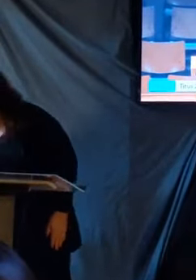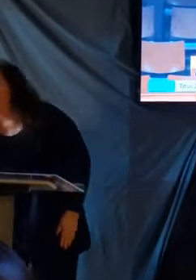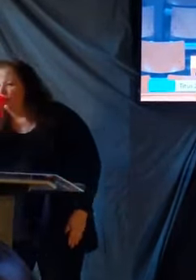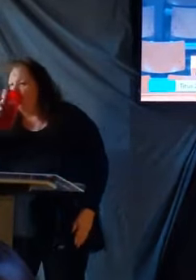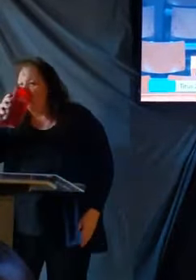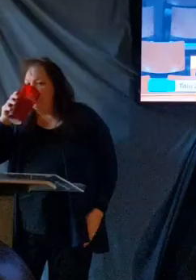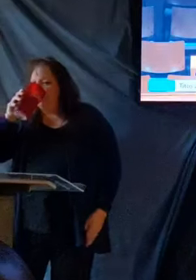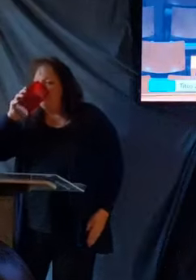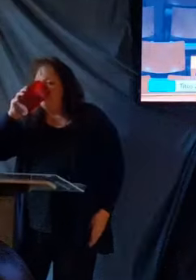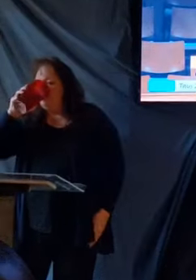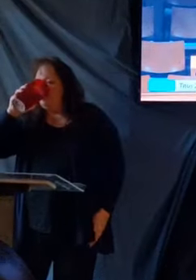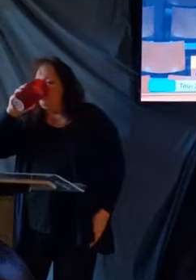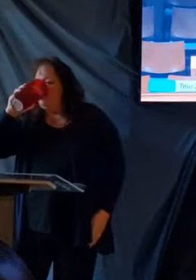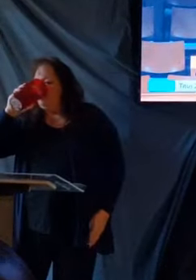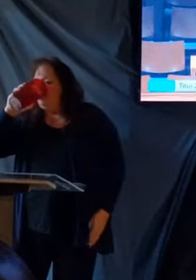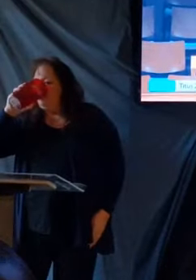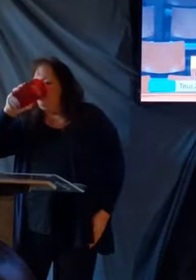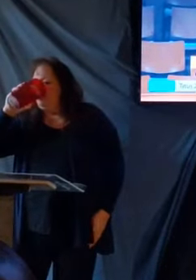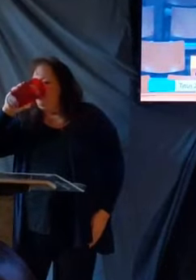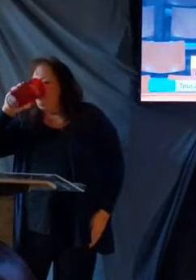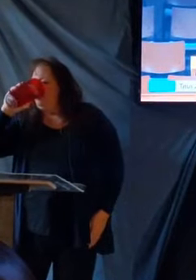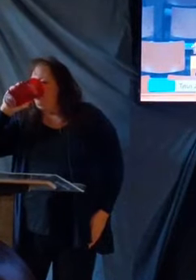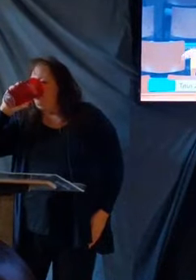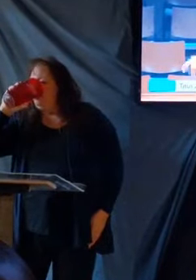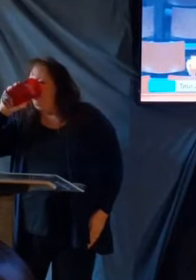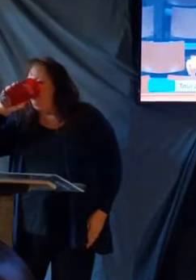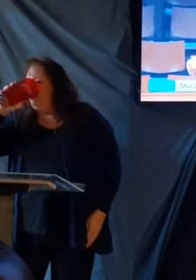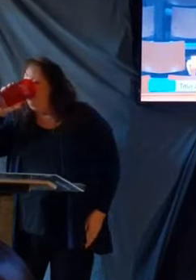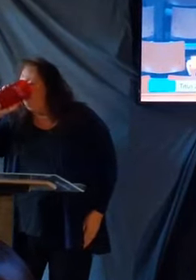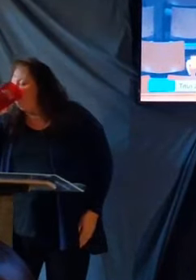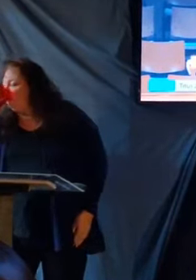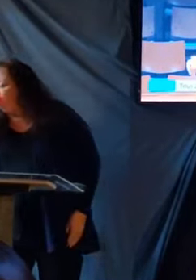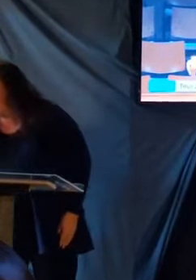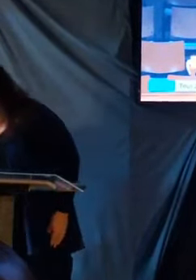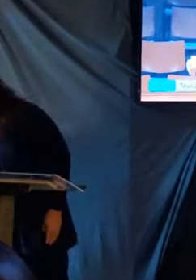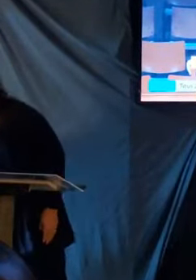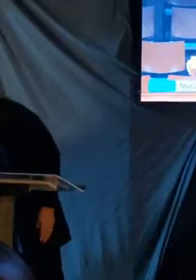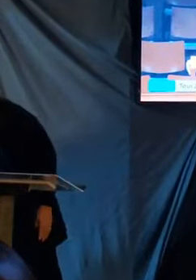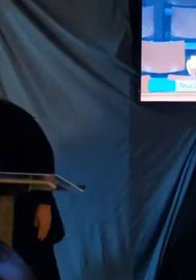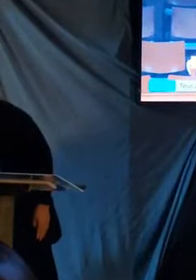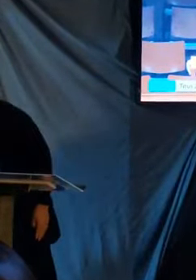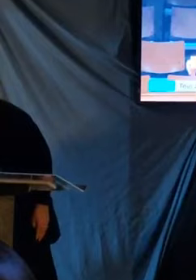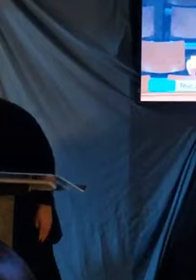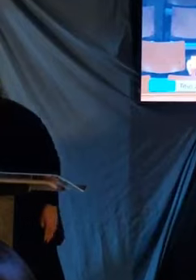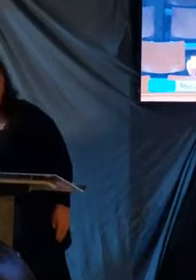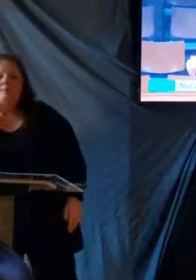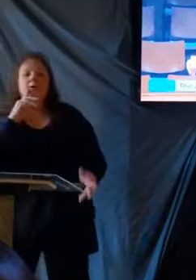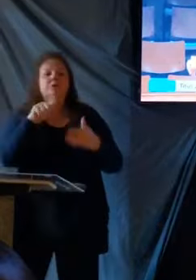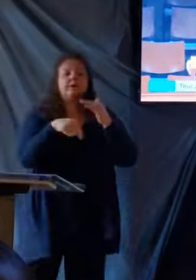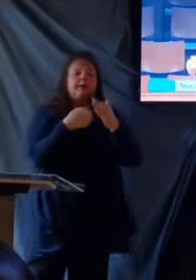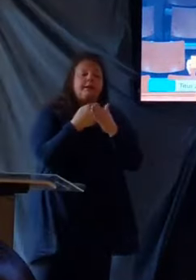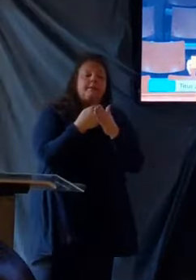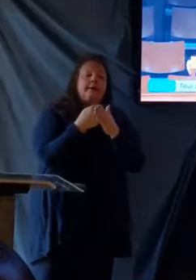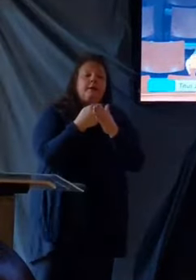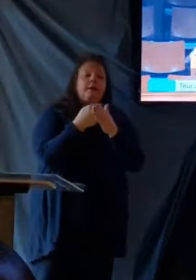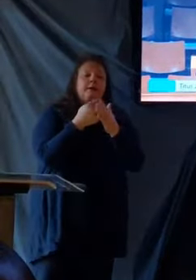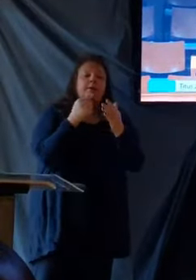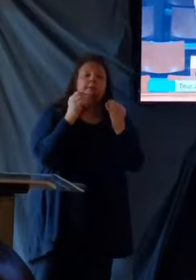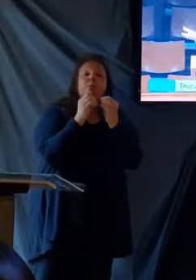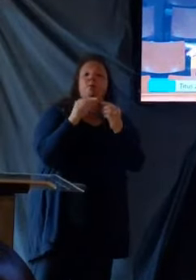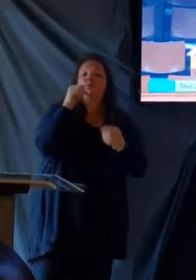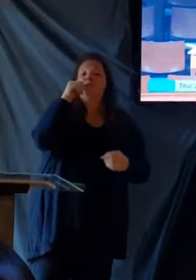And here Paul has talked about what he wants the men to do. And say, well, he's going to spend more time on the women than he did the men, but he's going to spend the whole letter on the men.